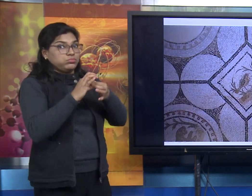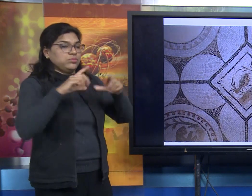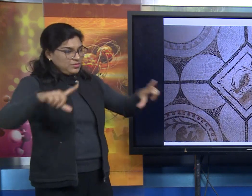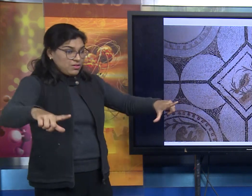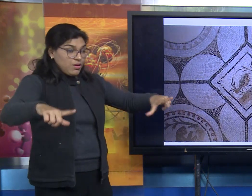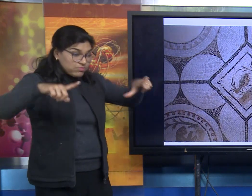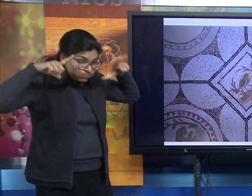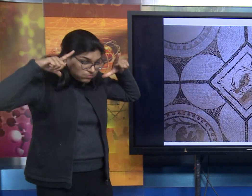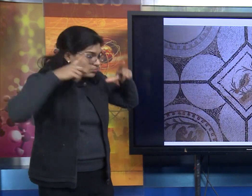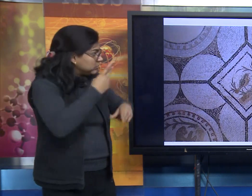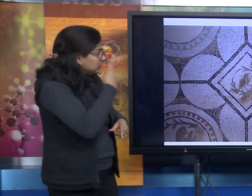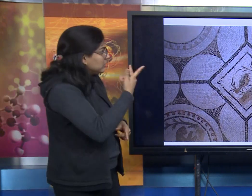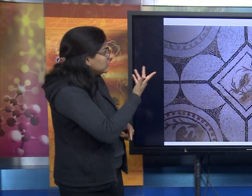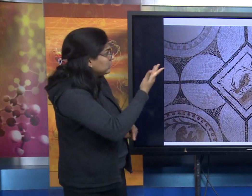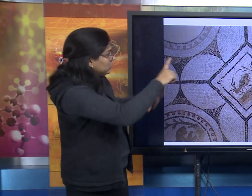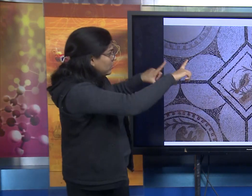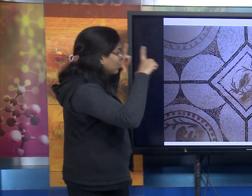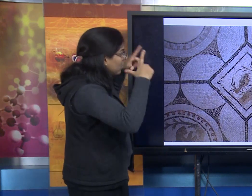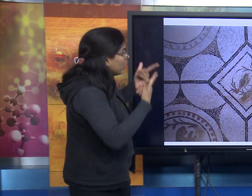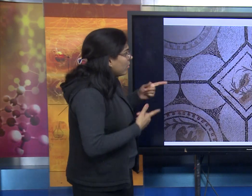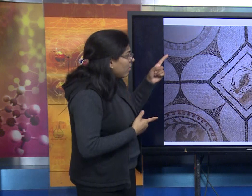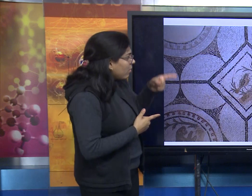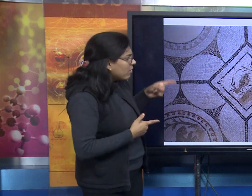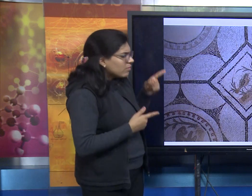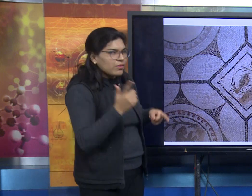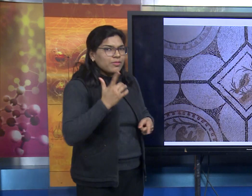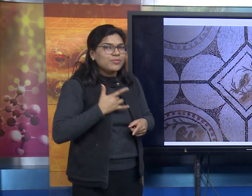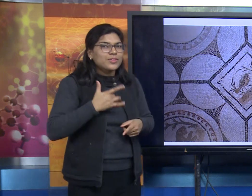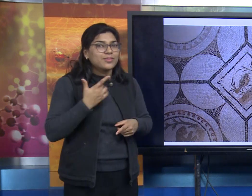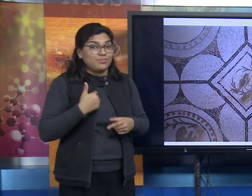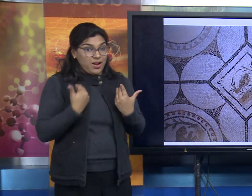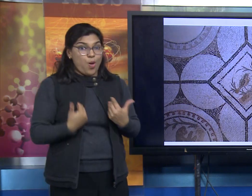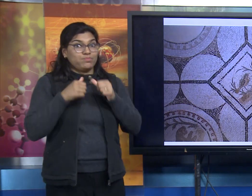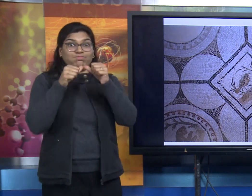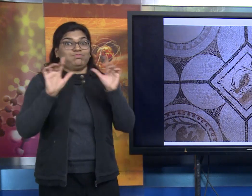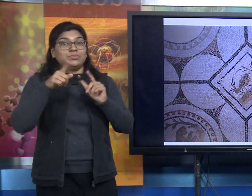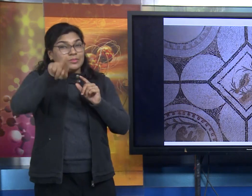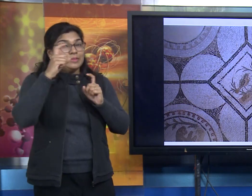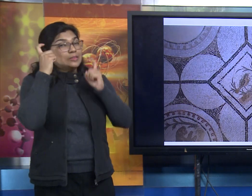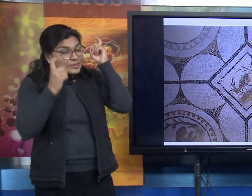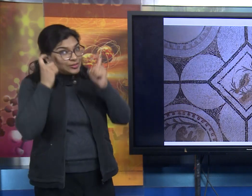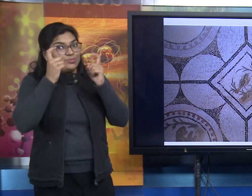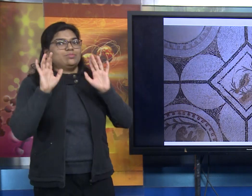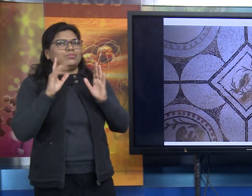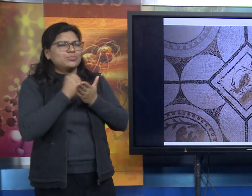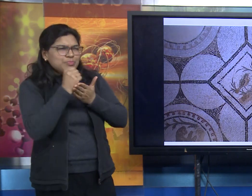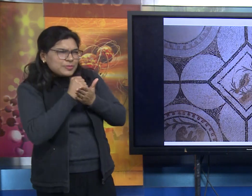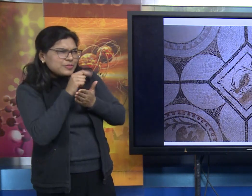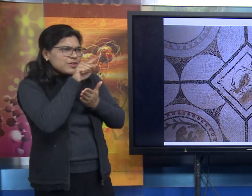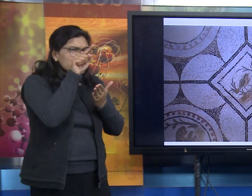Now this is another image which you can see. You have to look closely. I am not